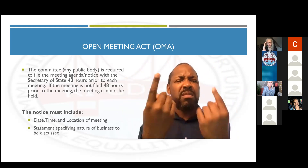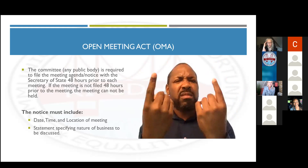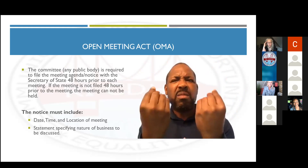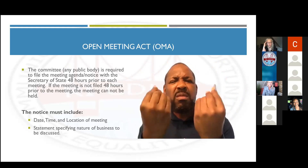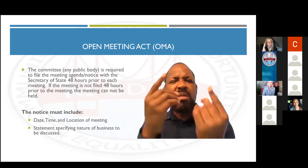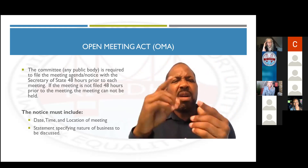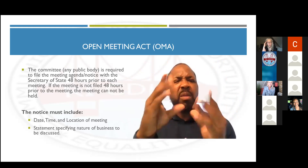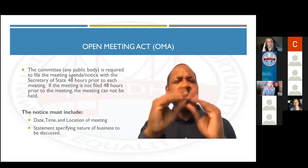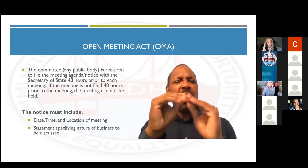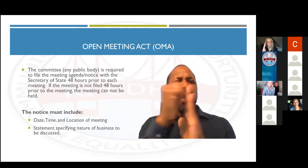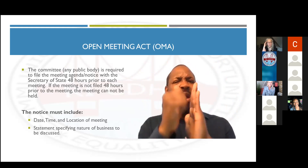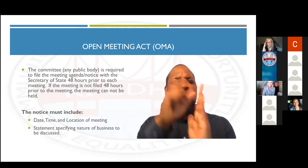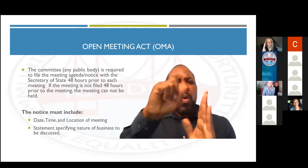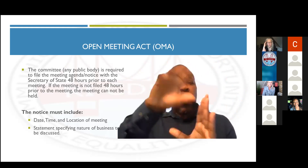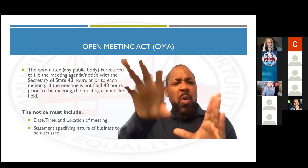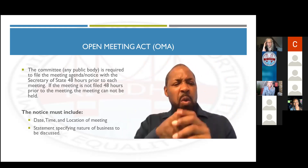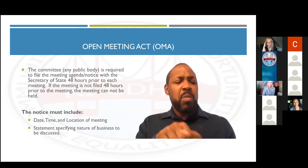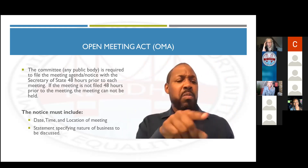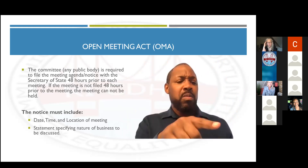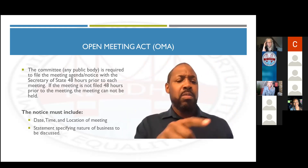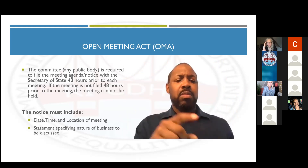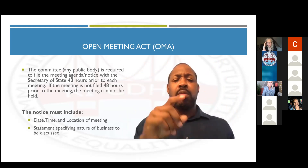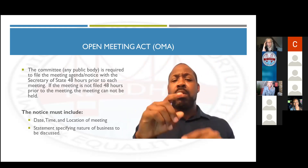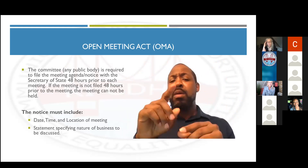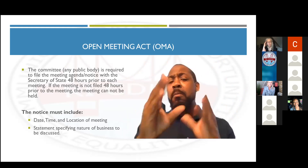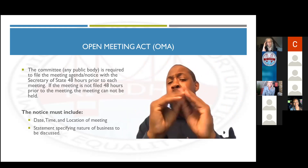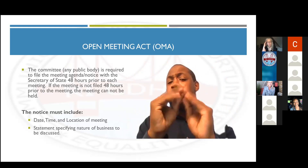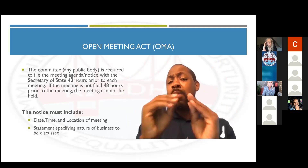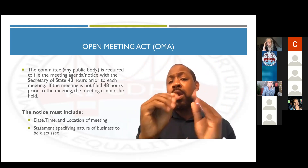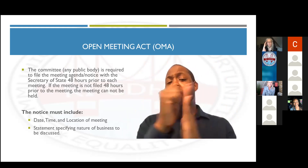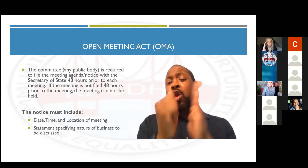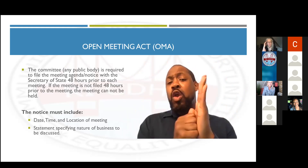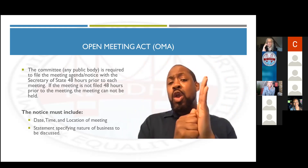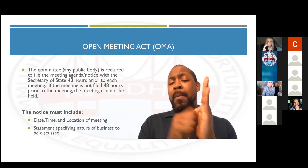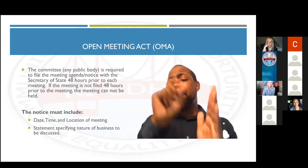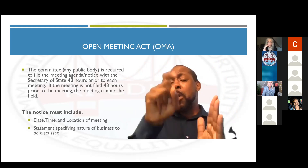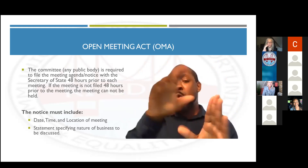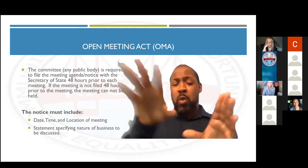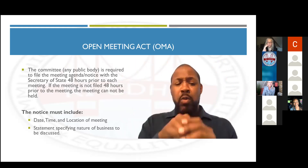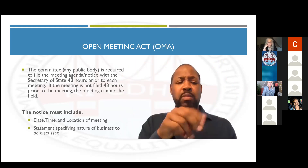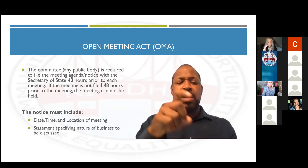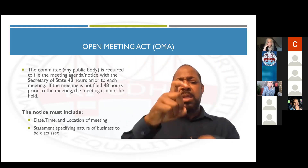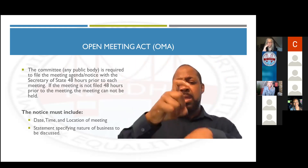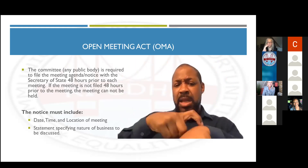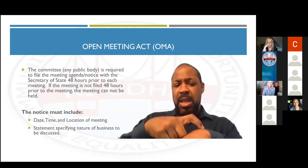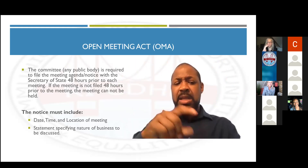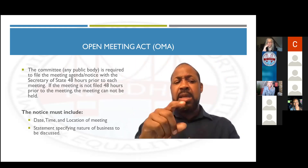those regs, then we need to cancel the meeting. We should include the date, time, and location of the meeting and